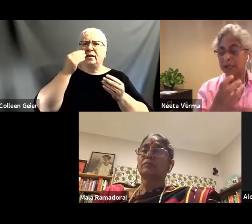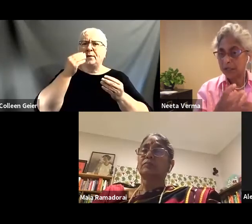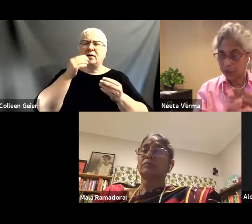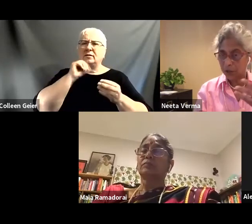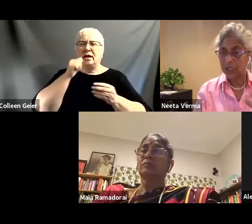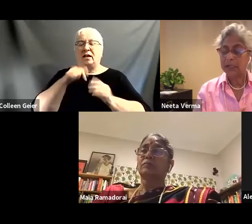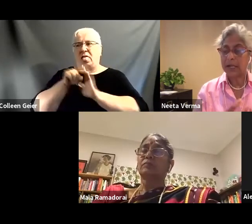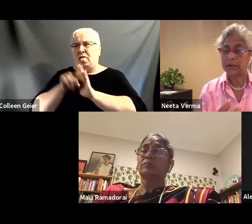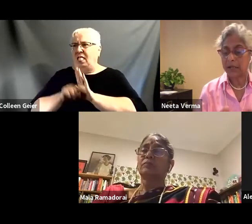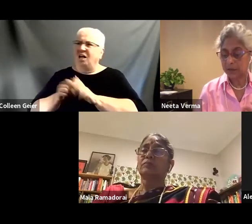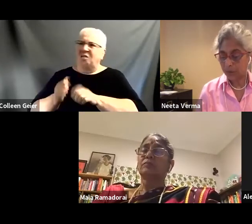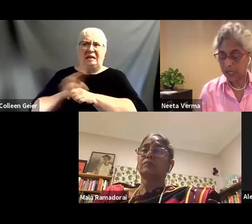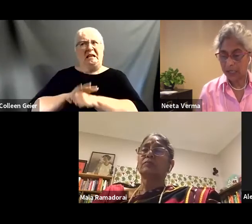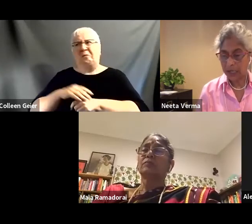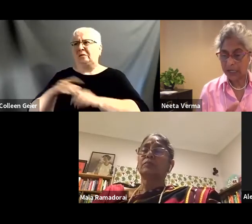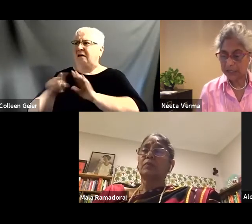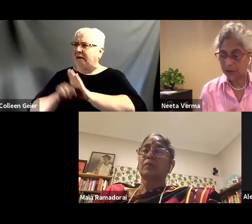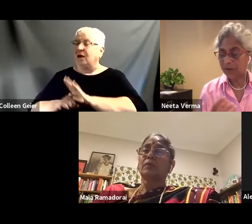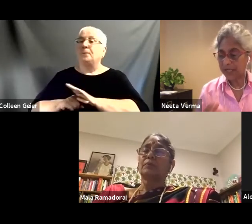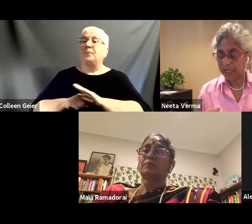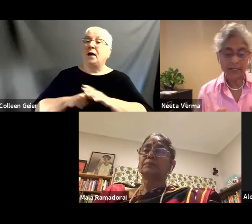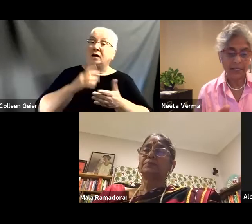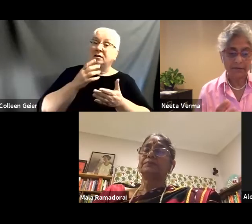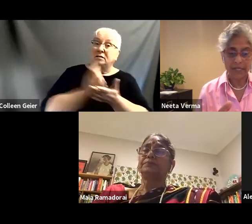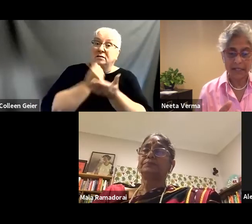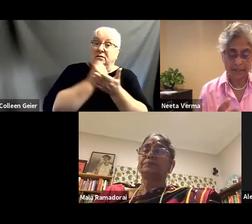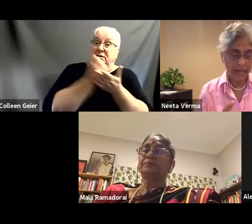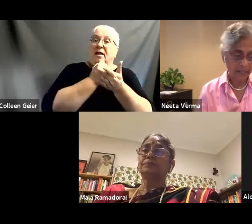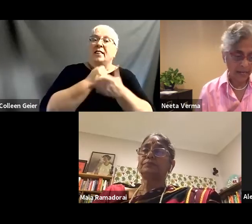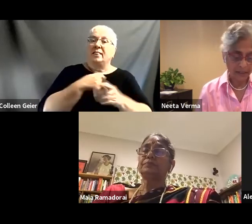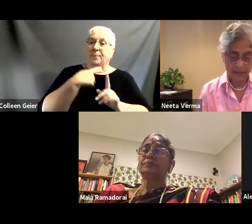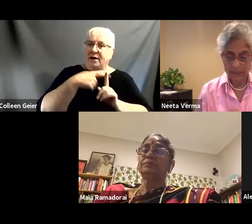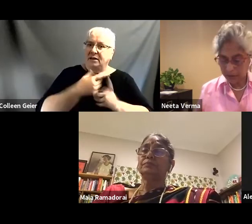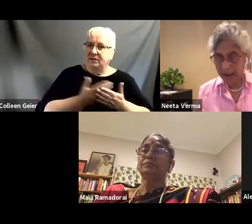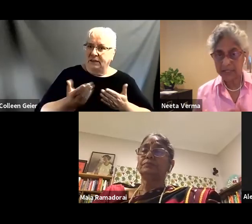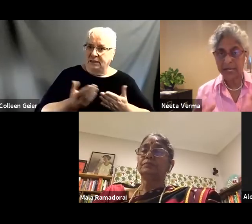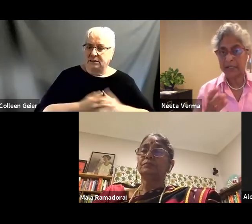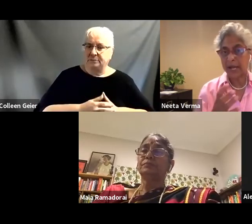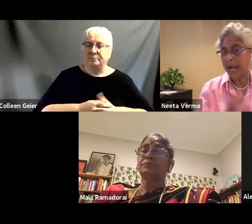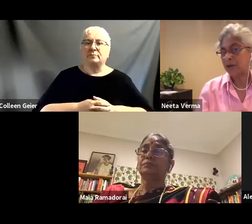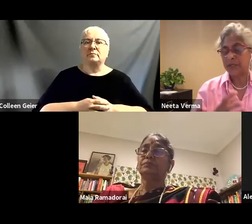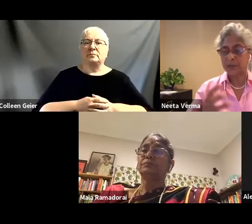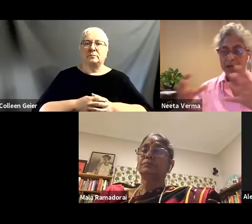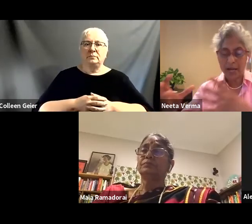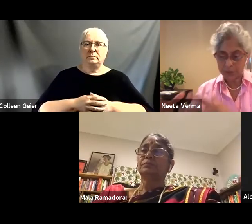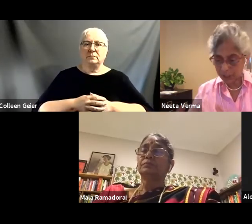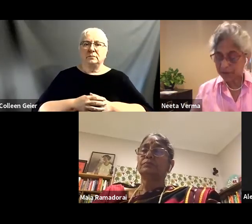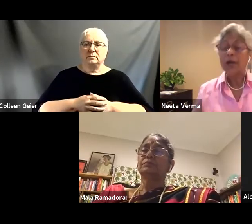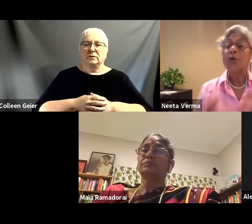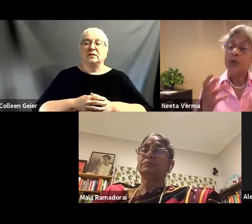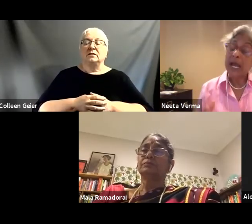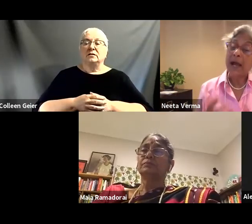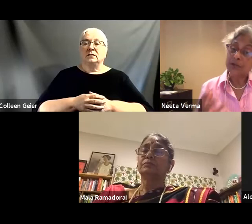that, that we, instead of finding ourselves as at a disadvantage at the end of this paradigm